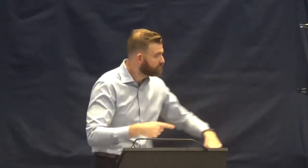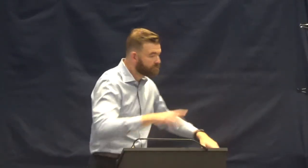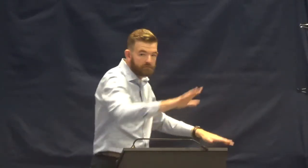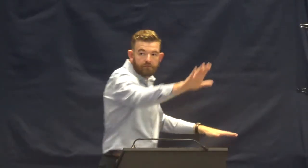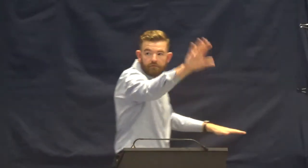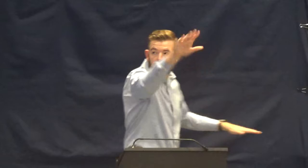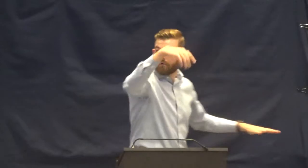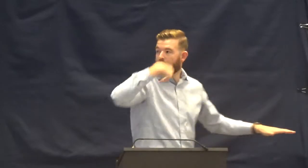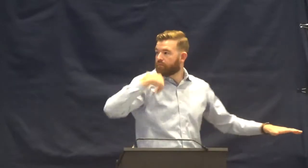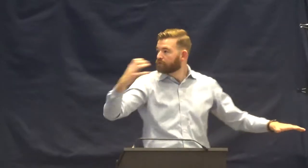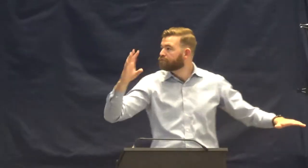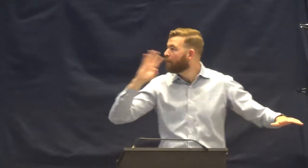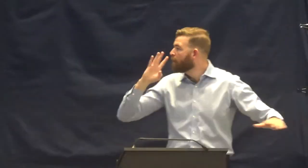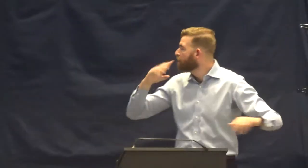And if someone